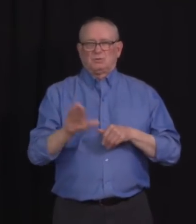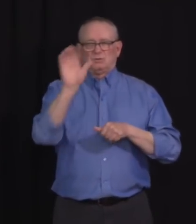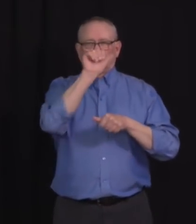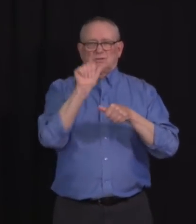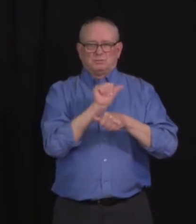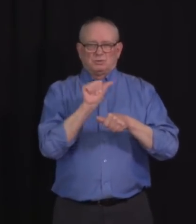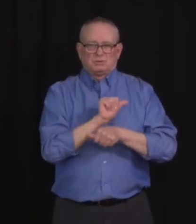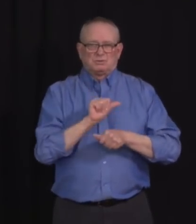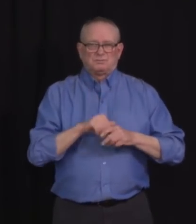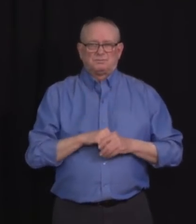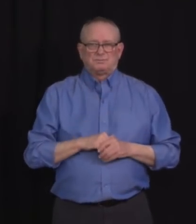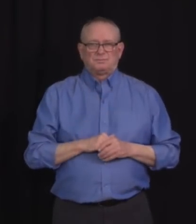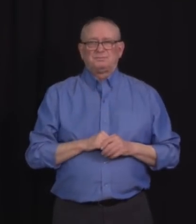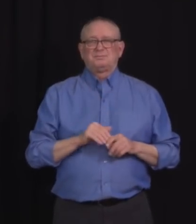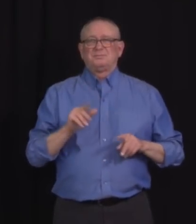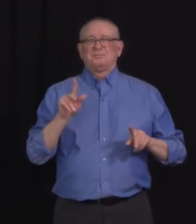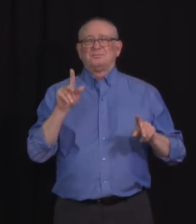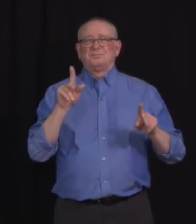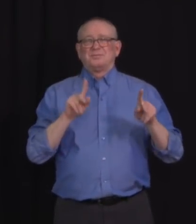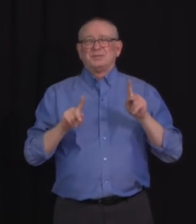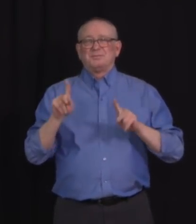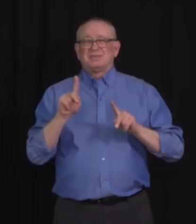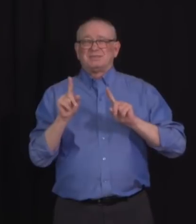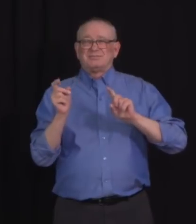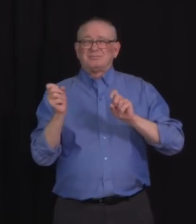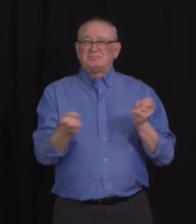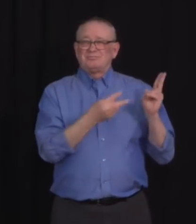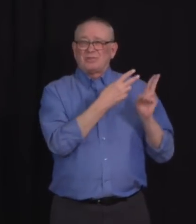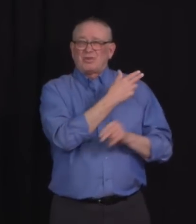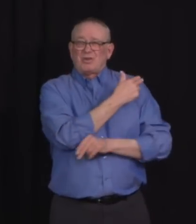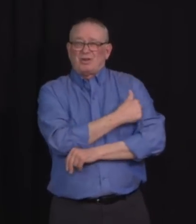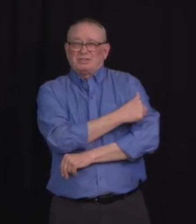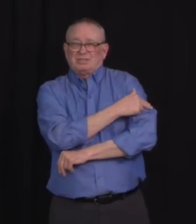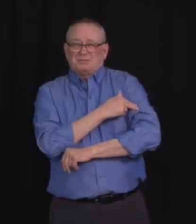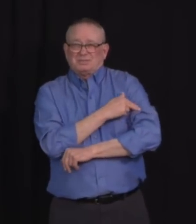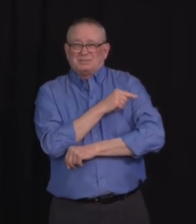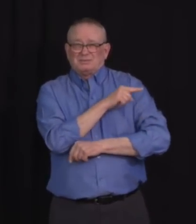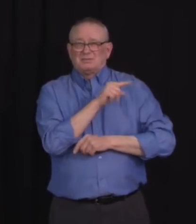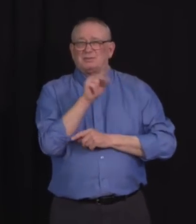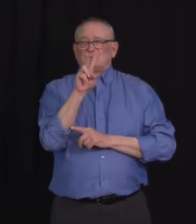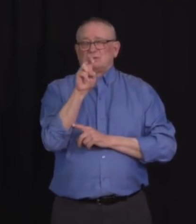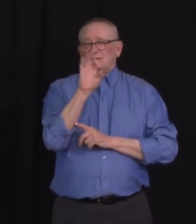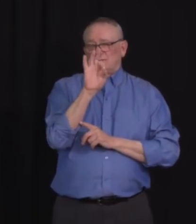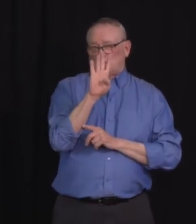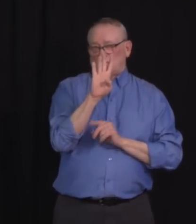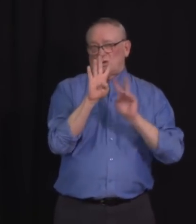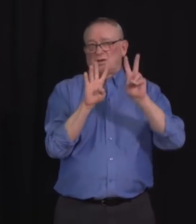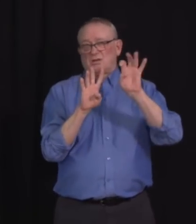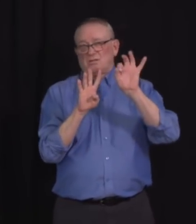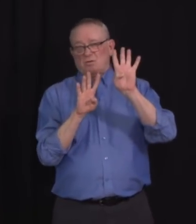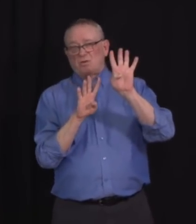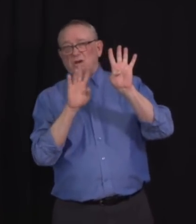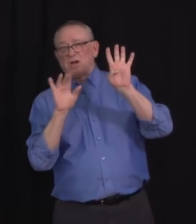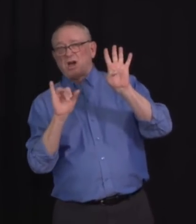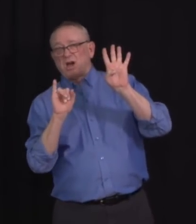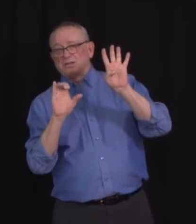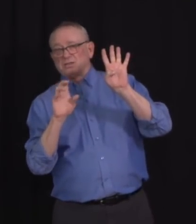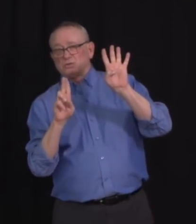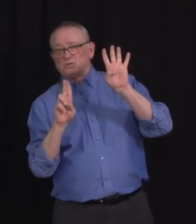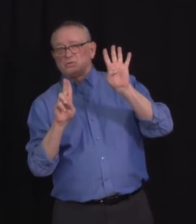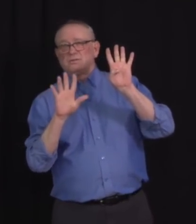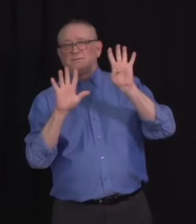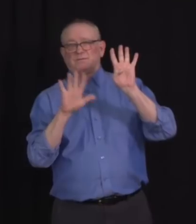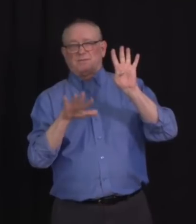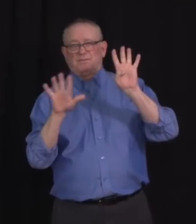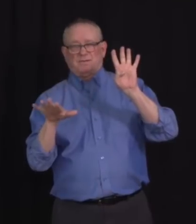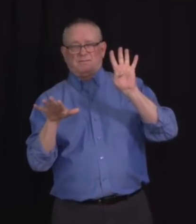people in hospital being treated for COVID-19, including 55 in the ICU. 3 new